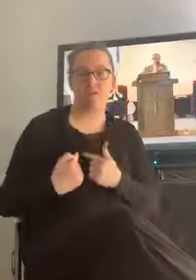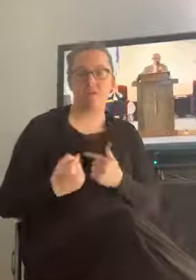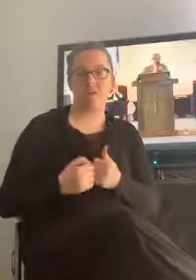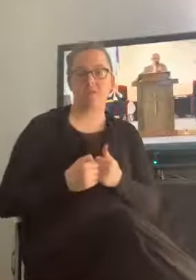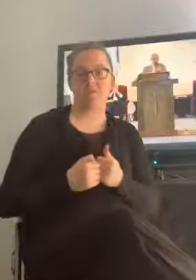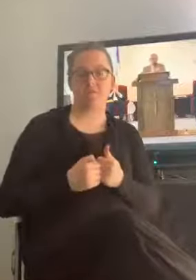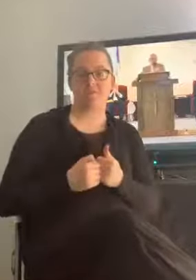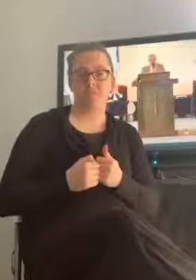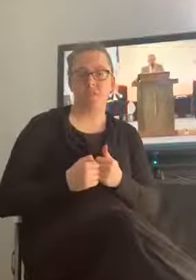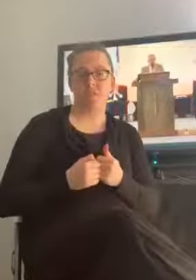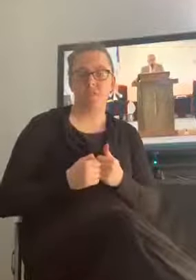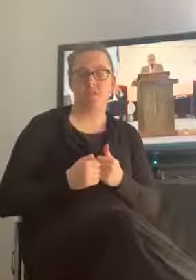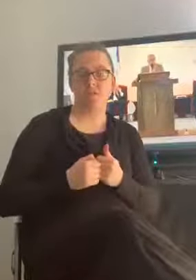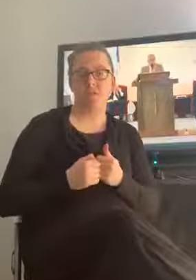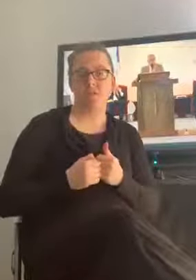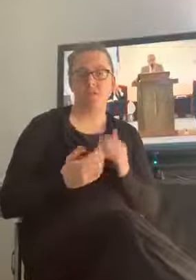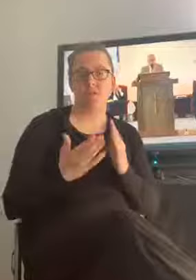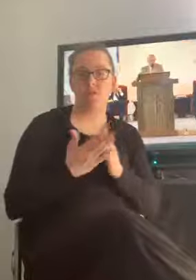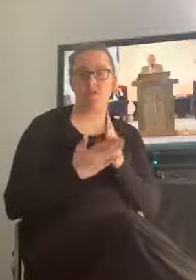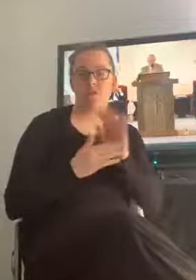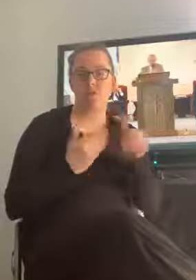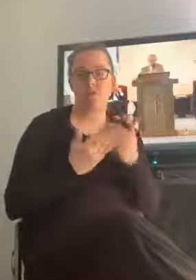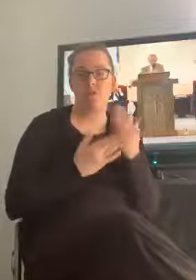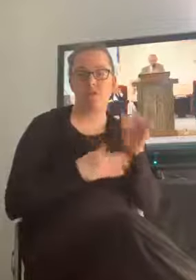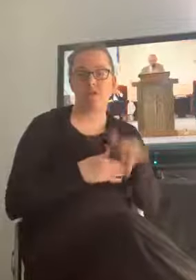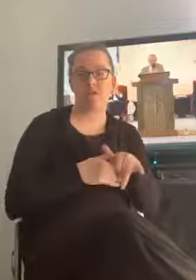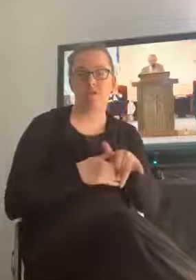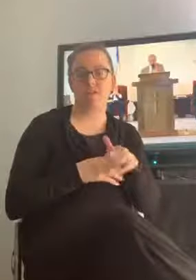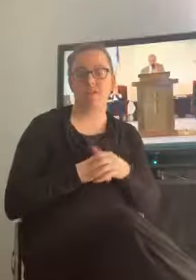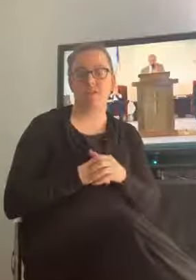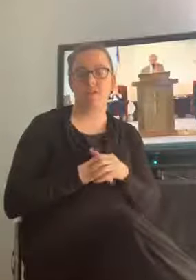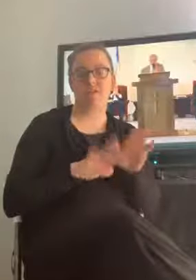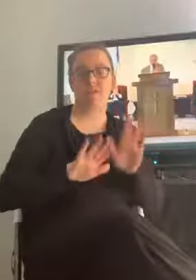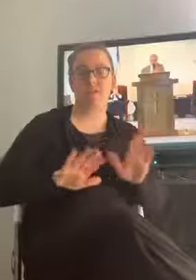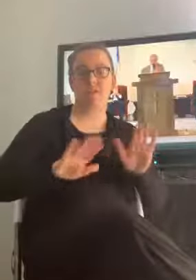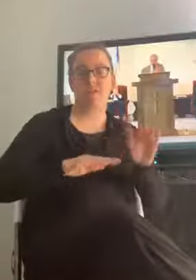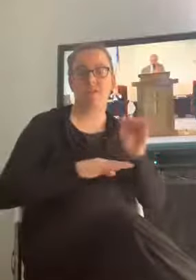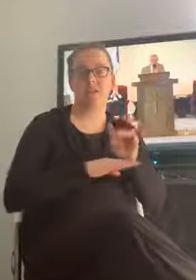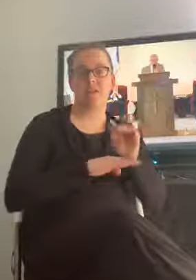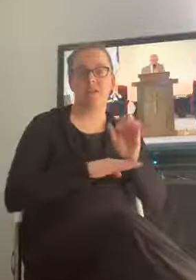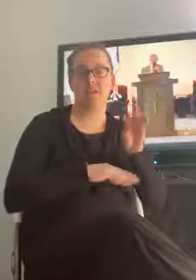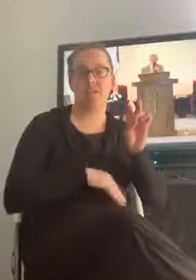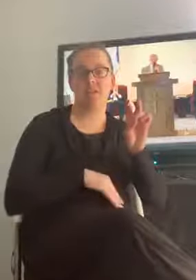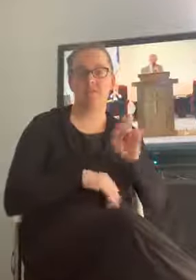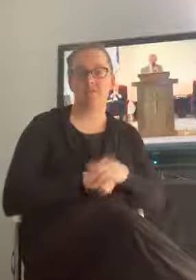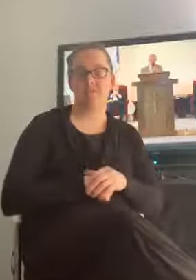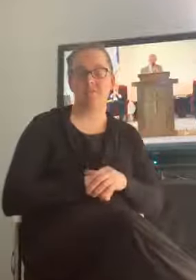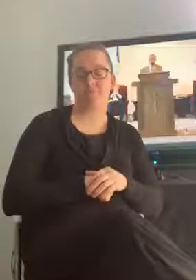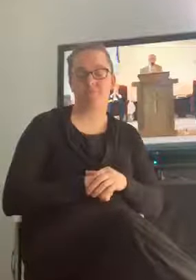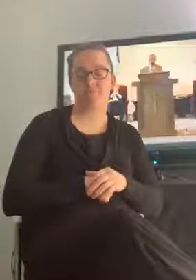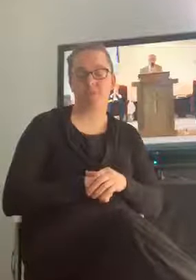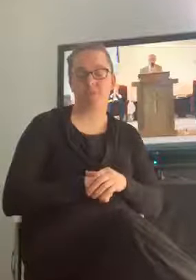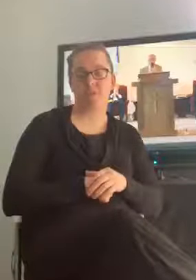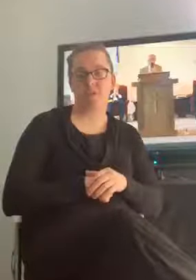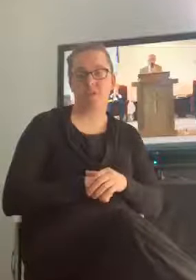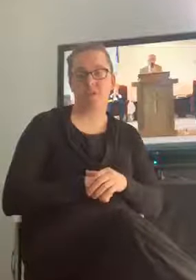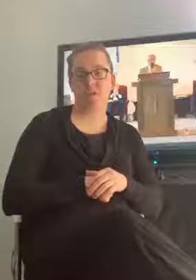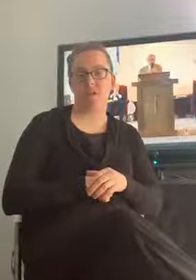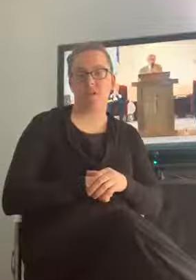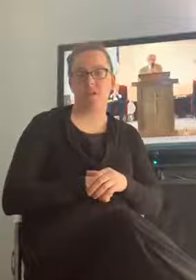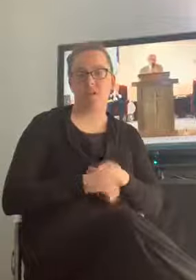of this stay-at-home order on Sunday evening at 7 o'clock. He will be on the